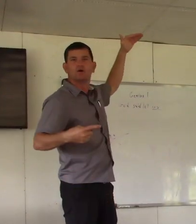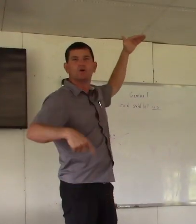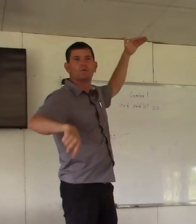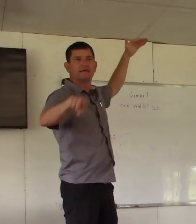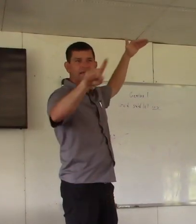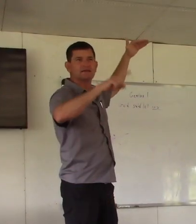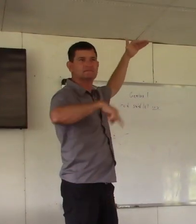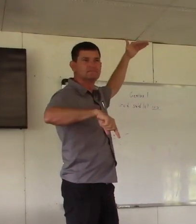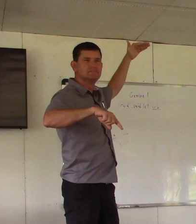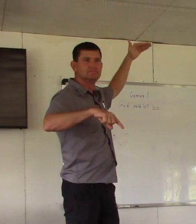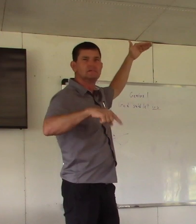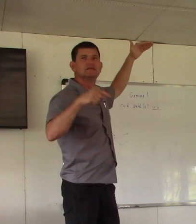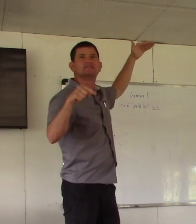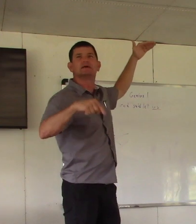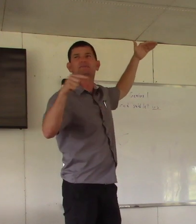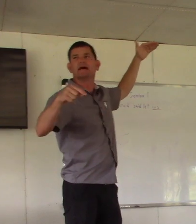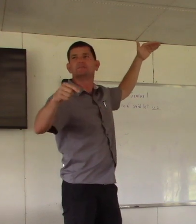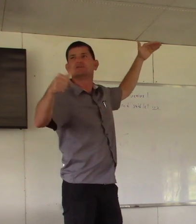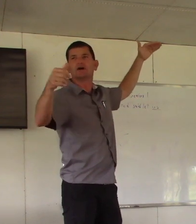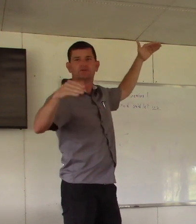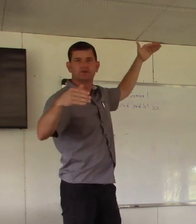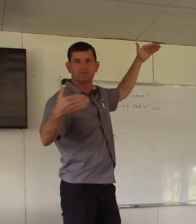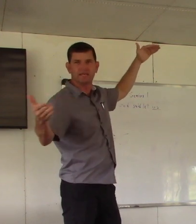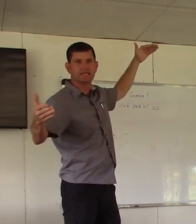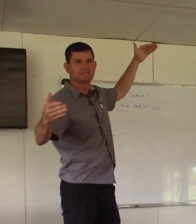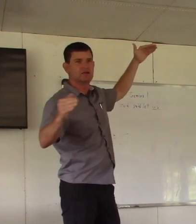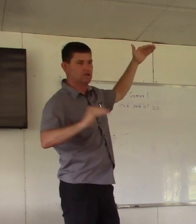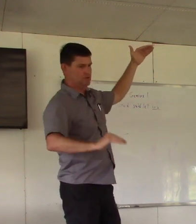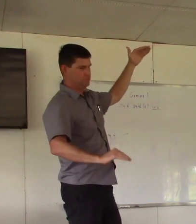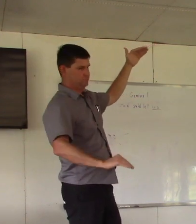We sometimes other things.